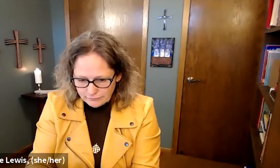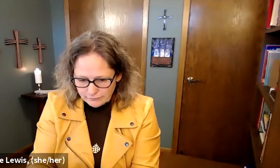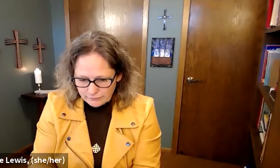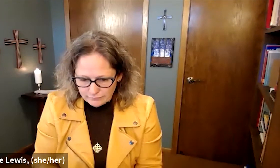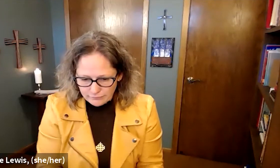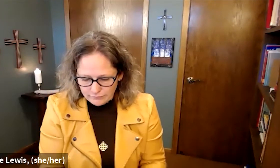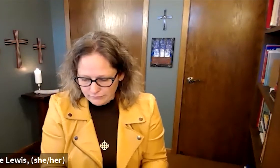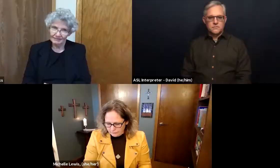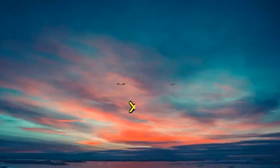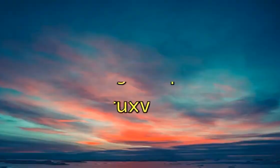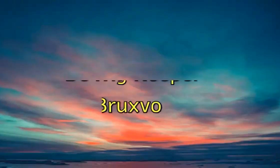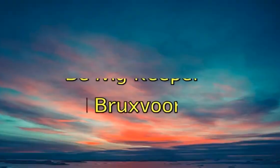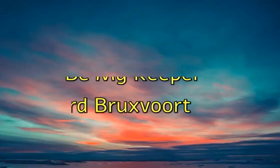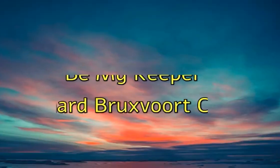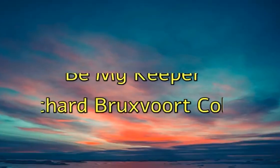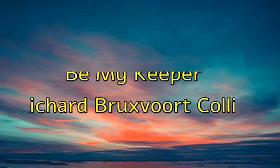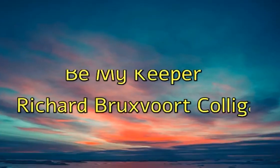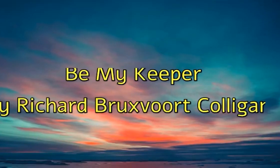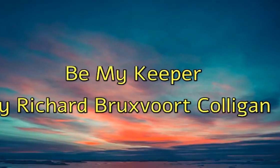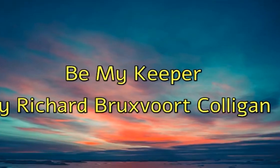you you